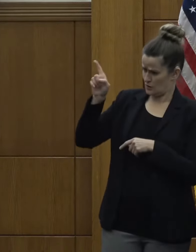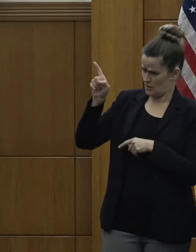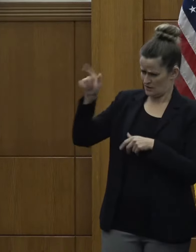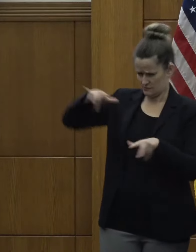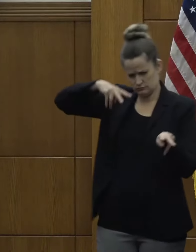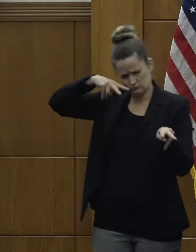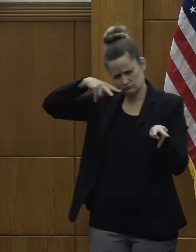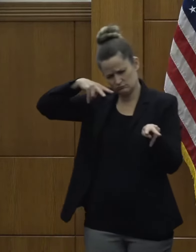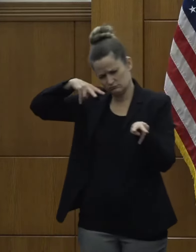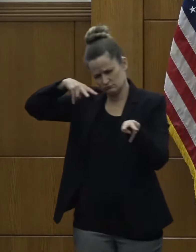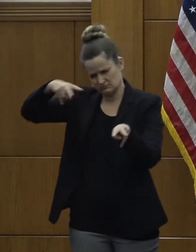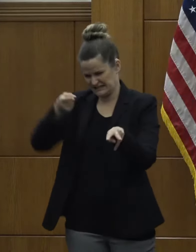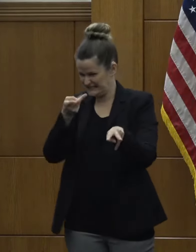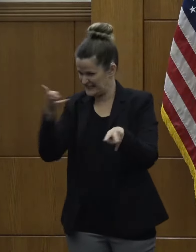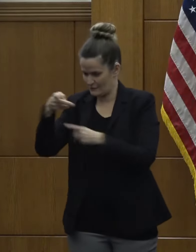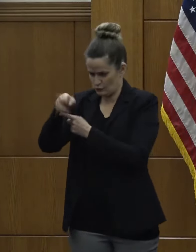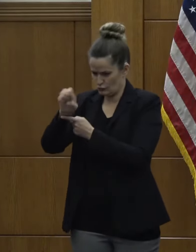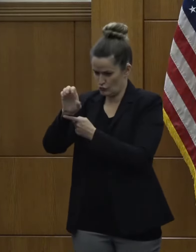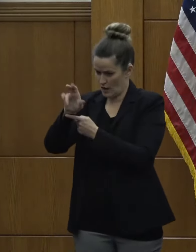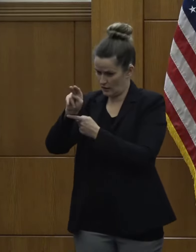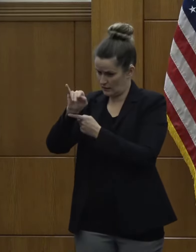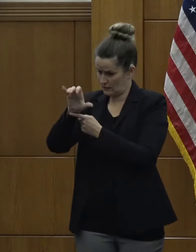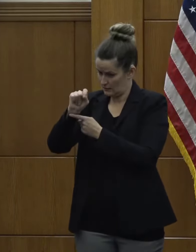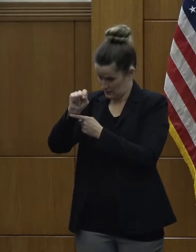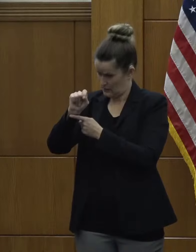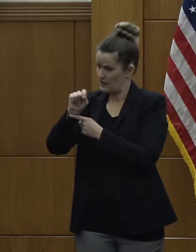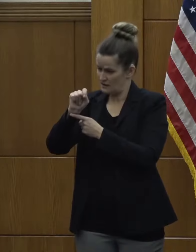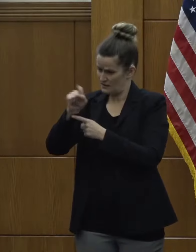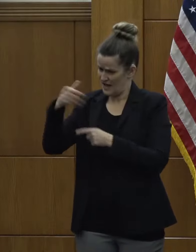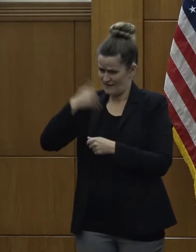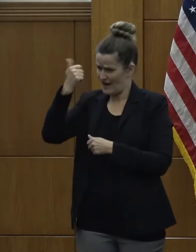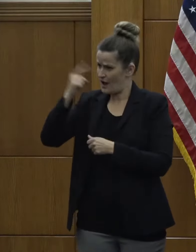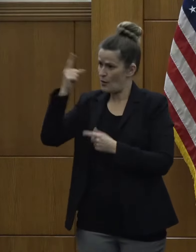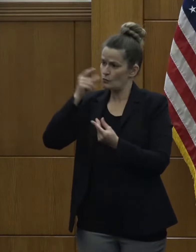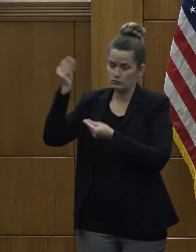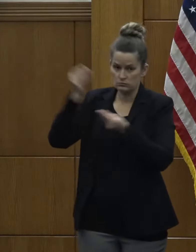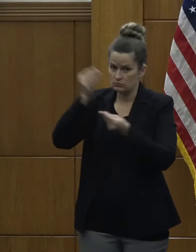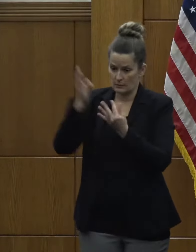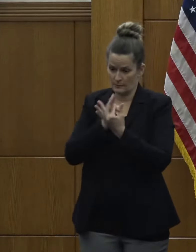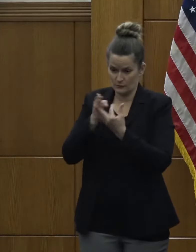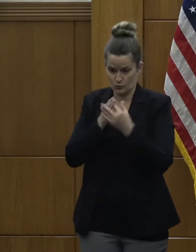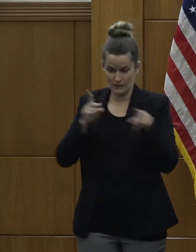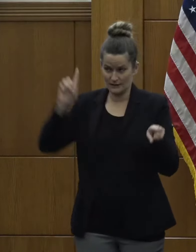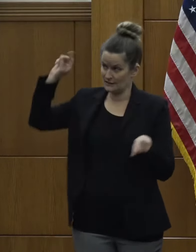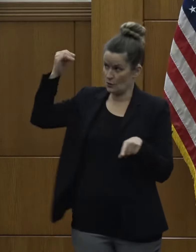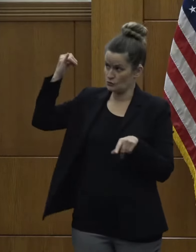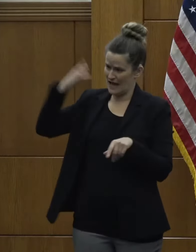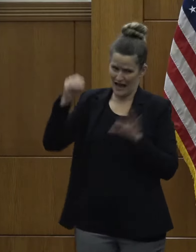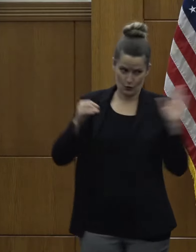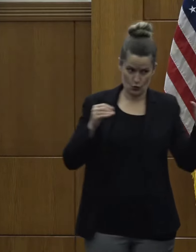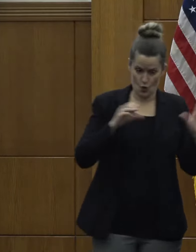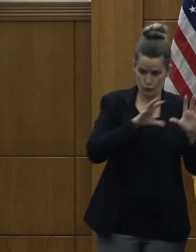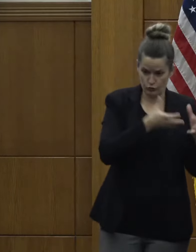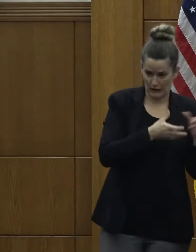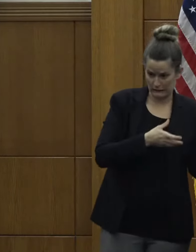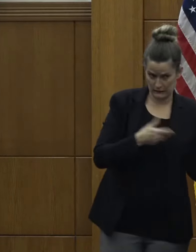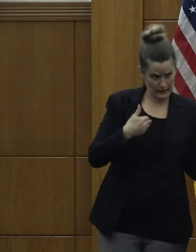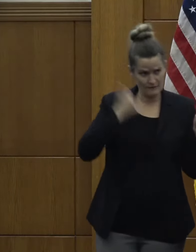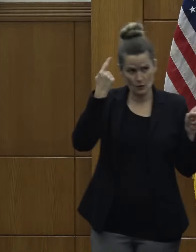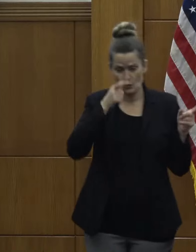the department and these officials? Or? Whenever an observer comes to Virginia, they are to work with that